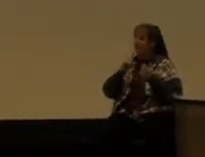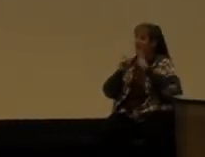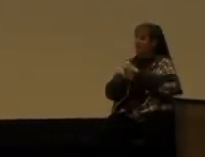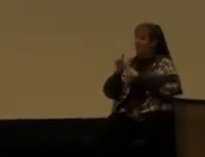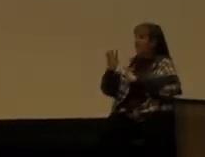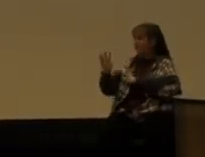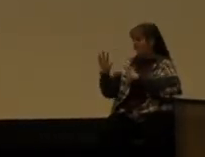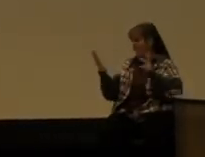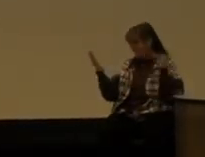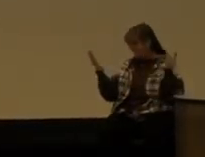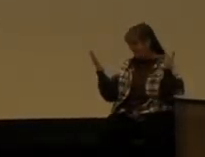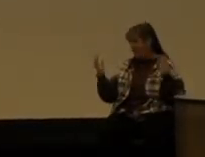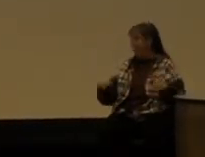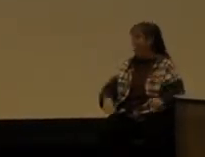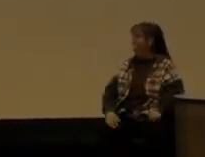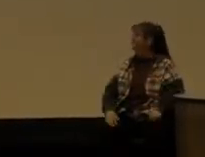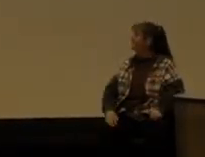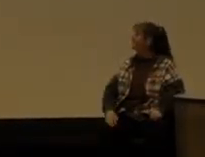to 5.